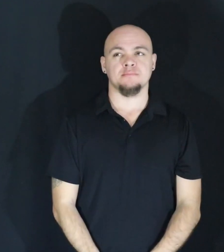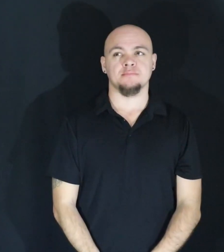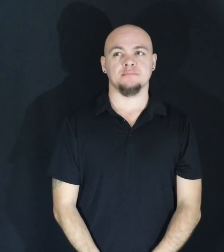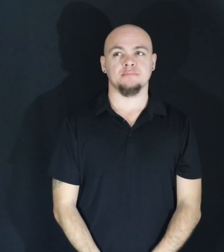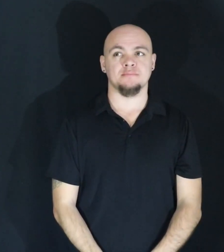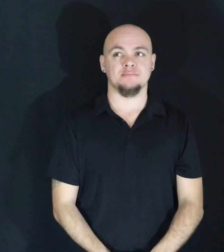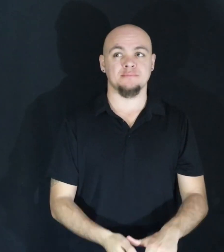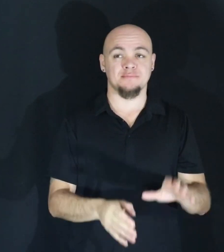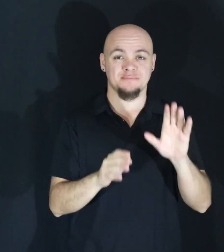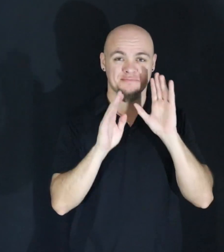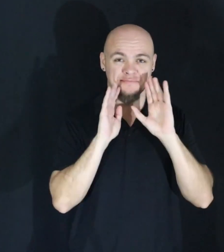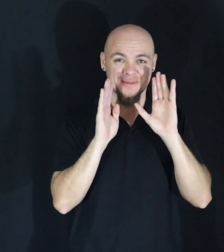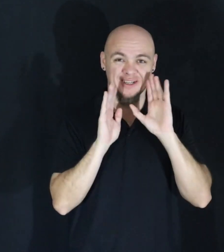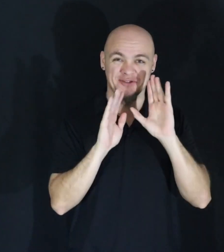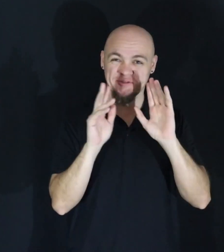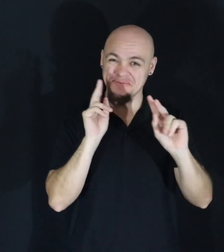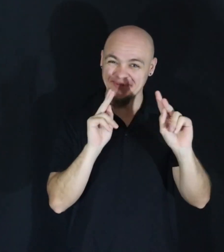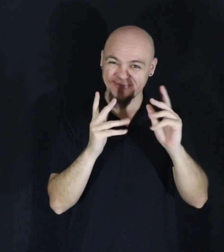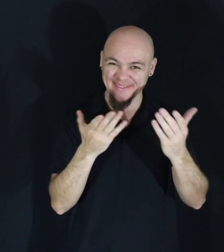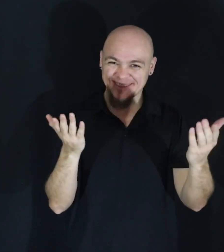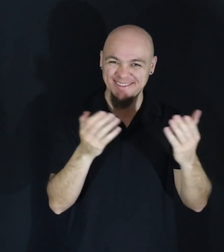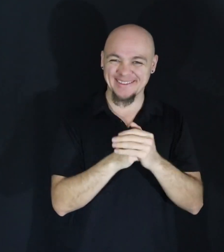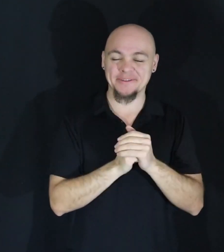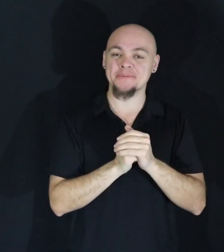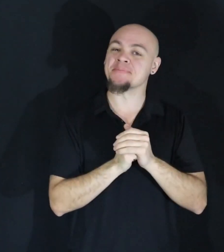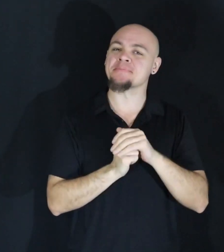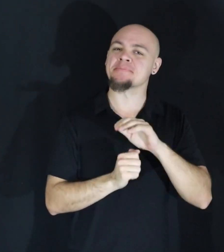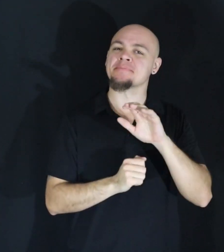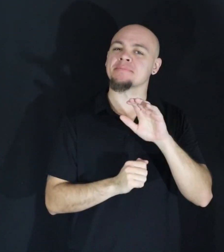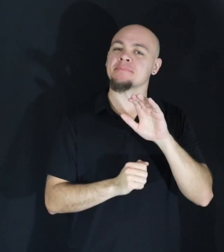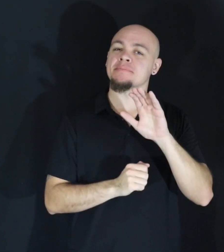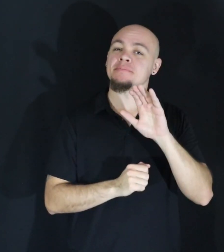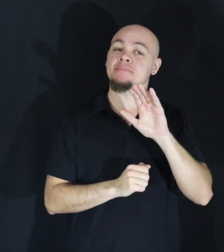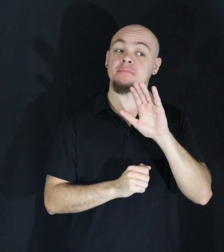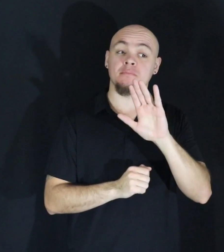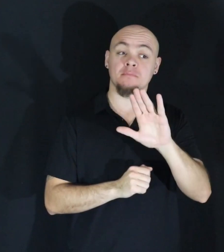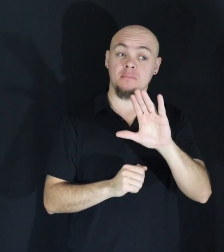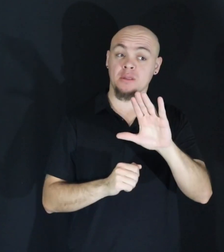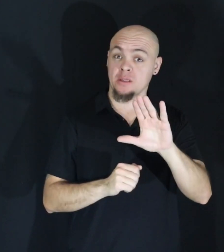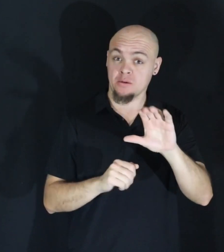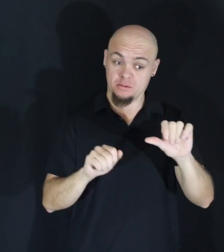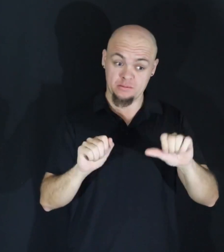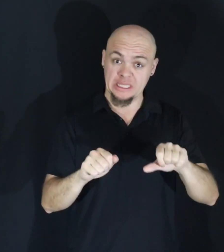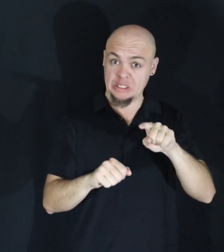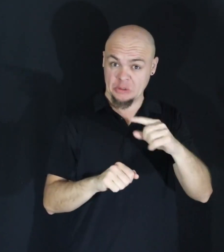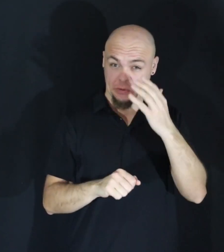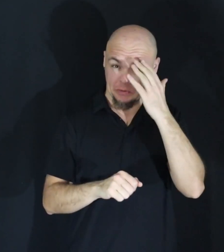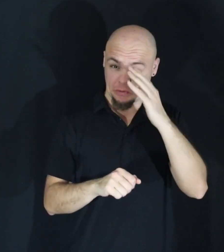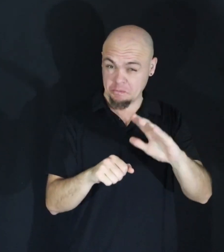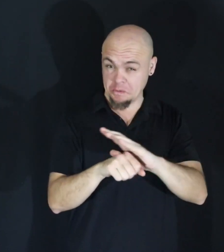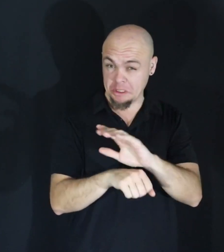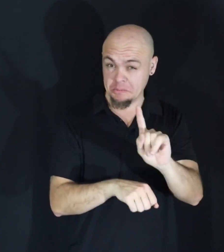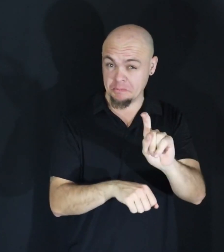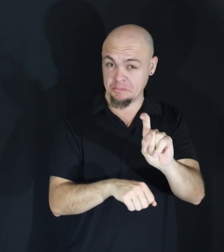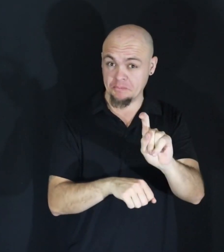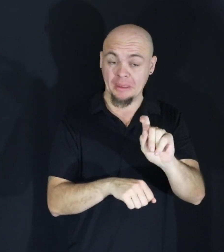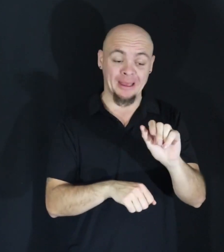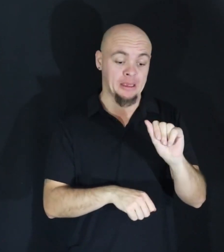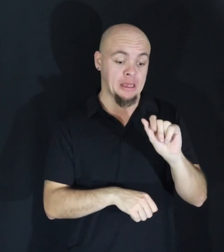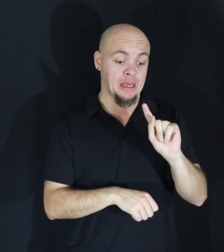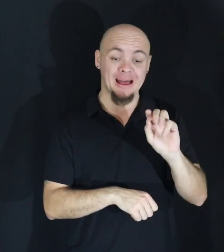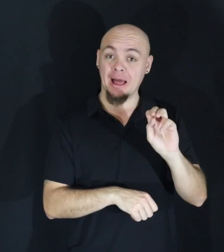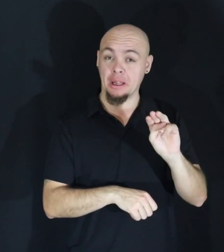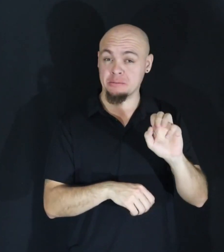Hello, wonderful humans. Do you know what you're truly capable of? We've split atoms.